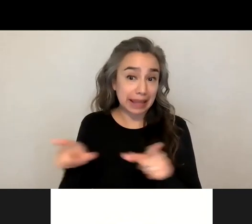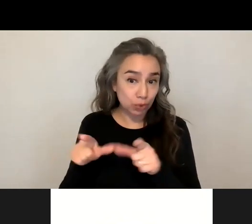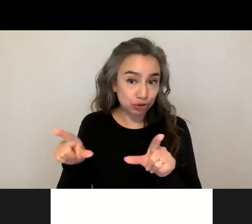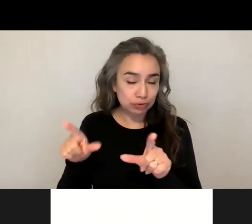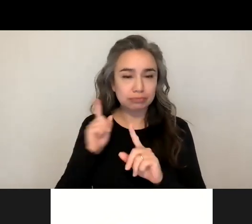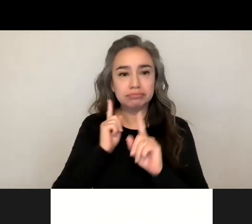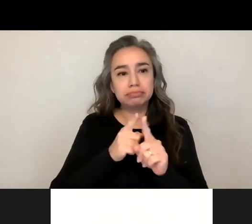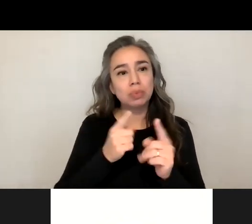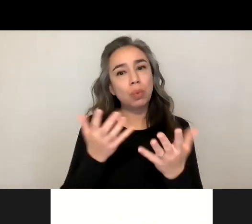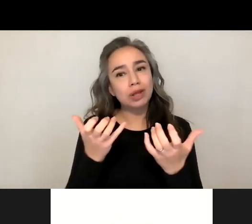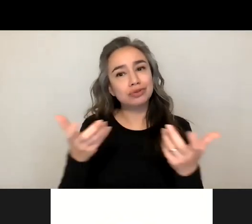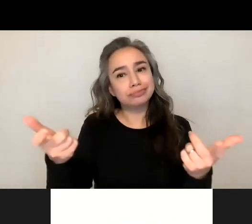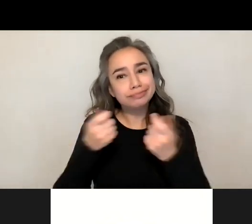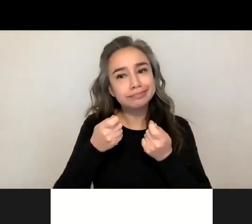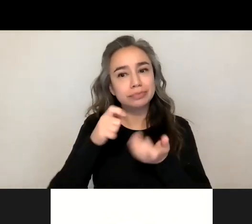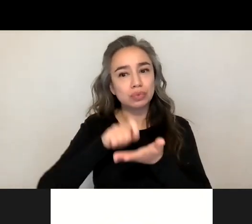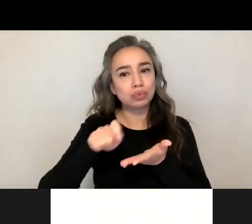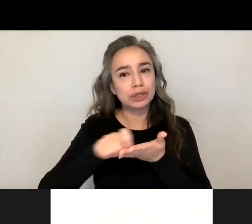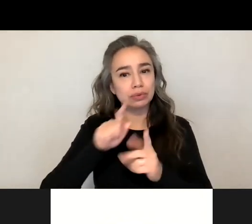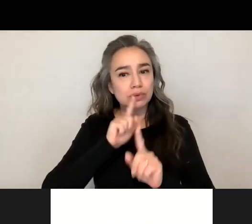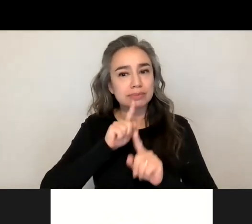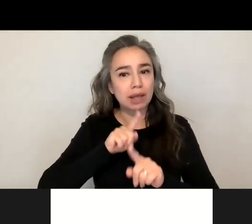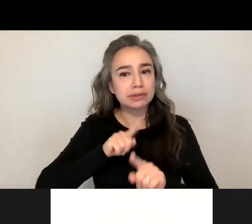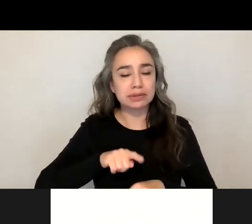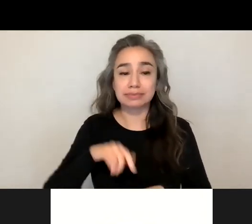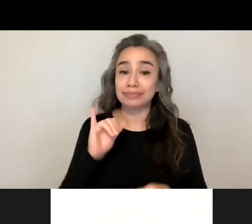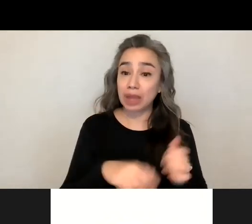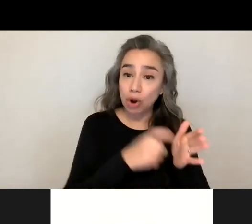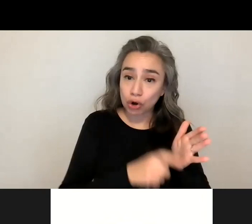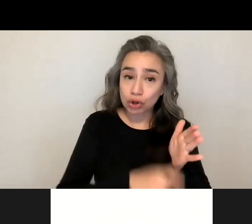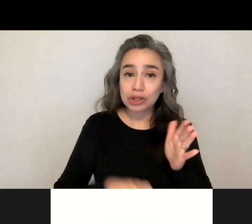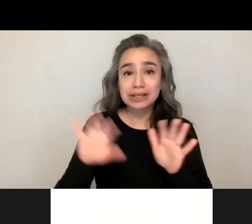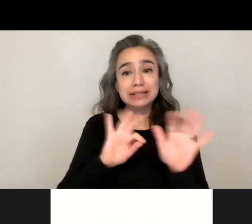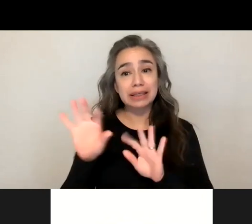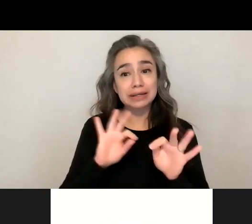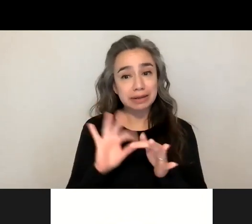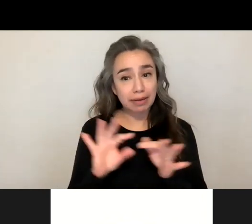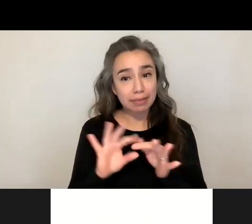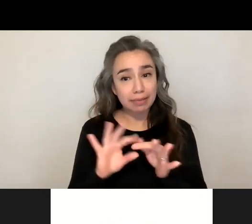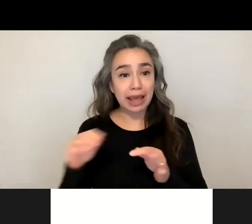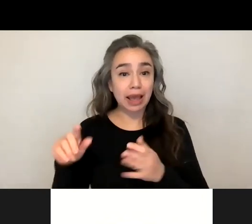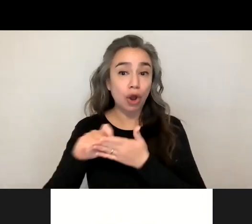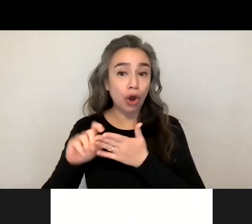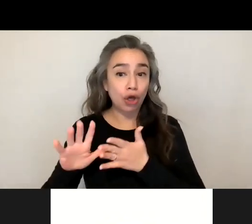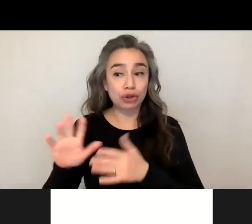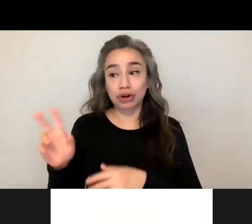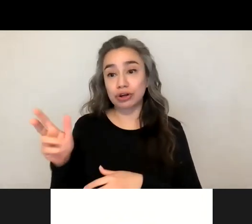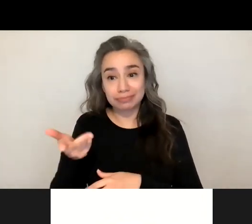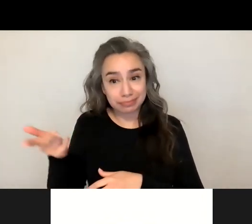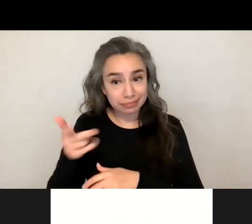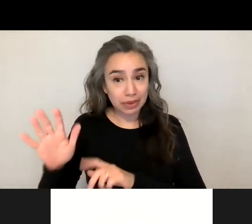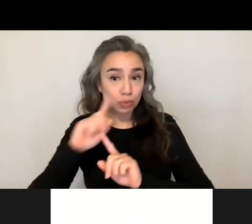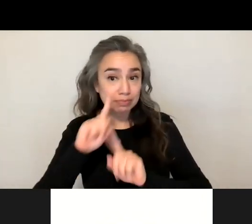written responses. The article, selected comments, and a response by the authors to those comments appeared in the